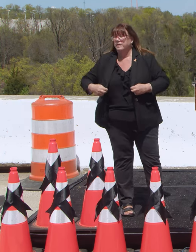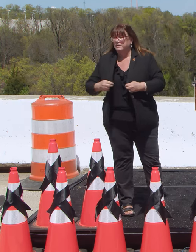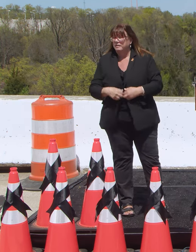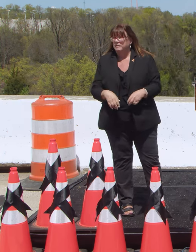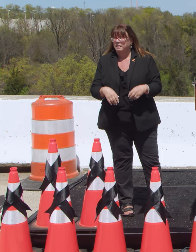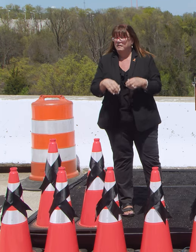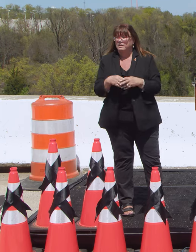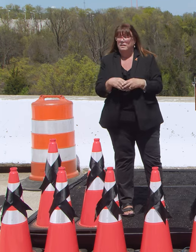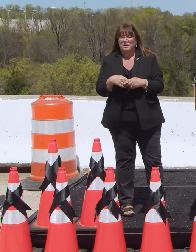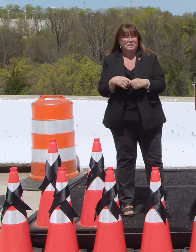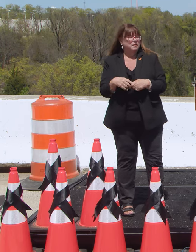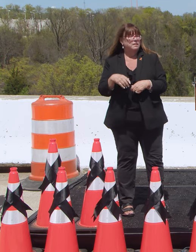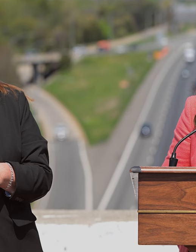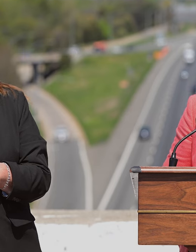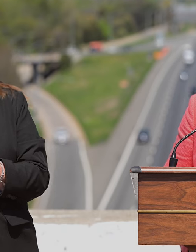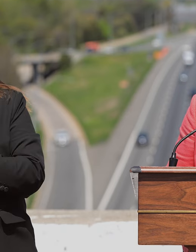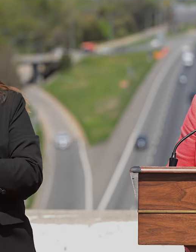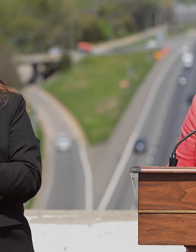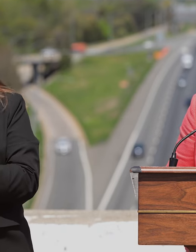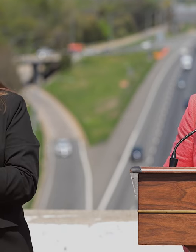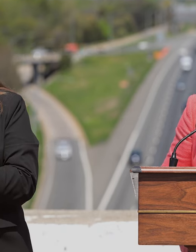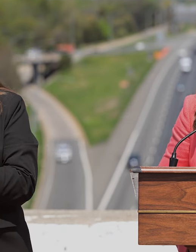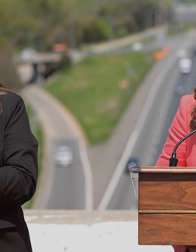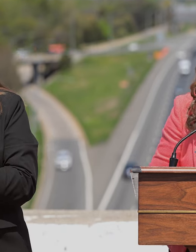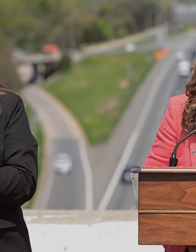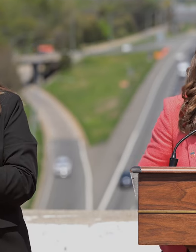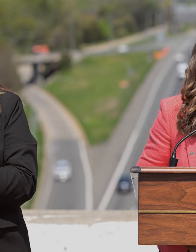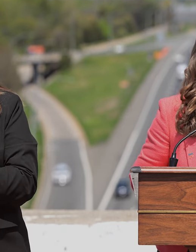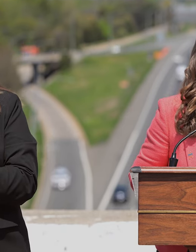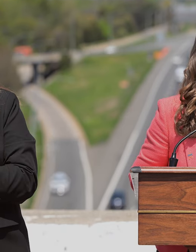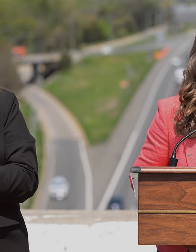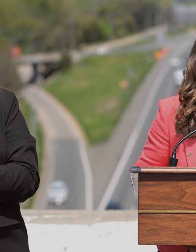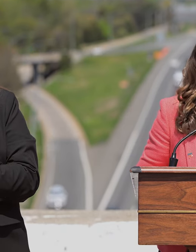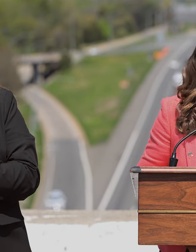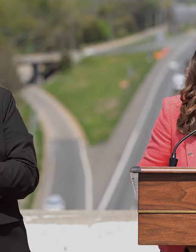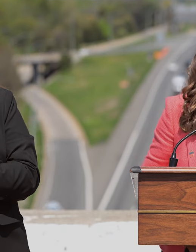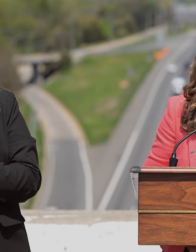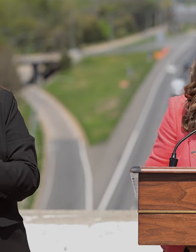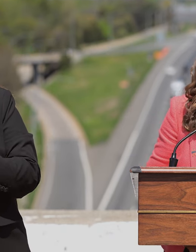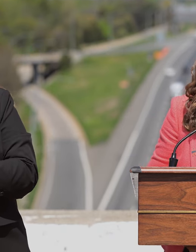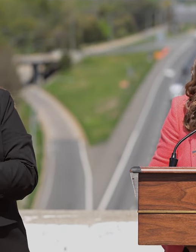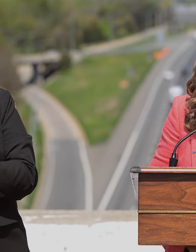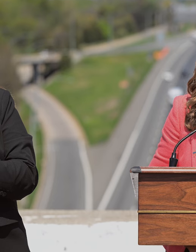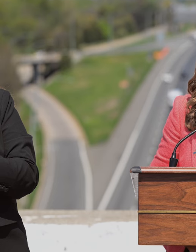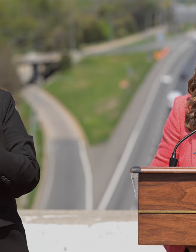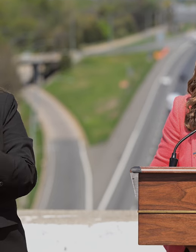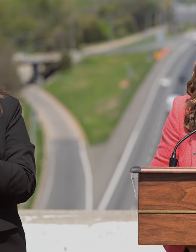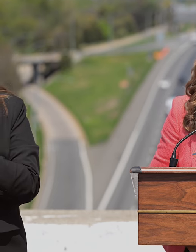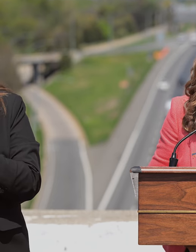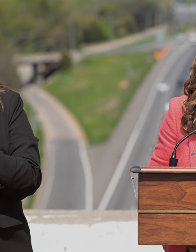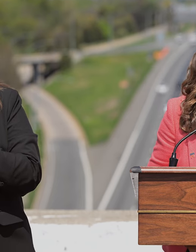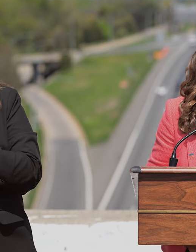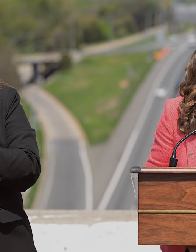Good afternoon, and thank you, Colonel Butler. Thank you for what you and all the troopers, as well as all of our law enforcement colleagues across